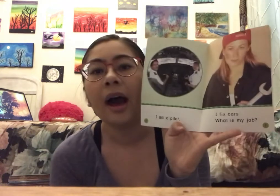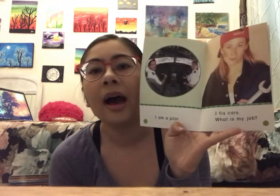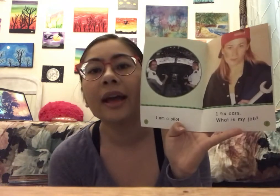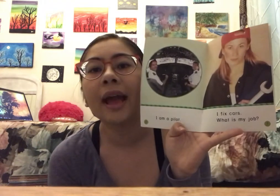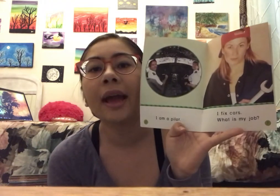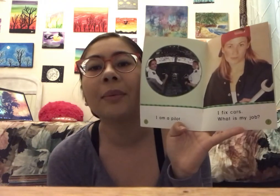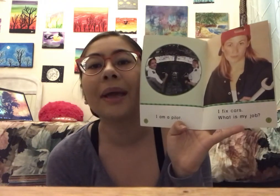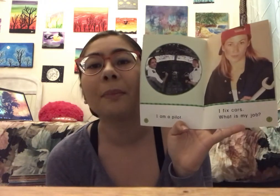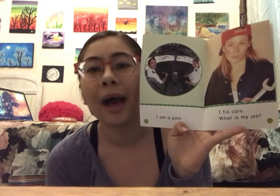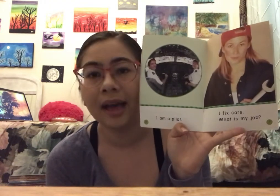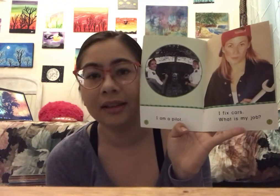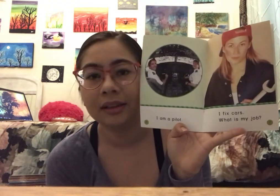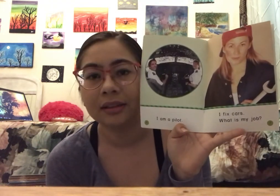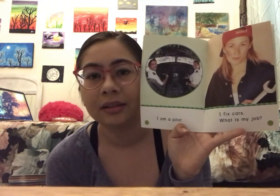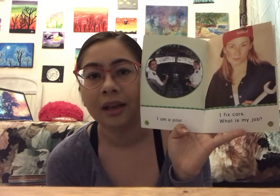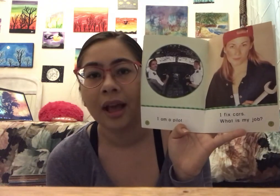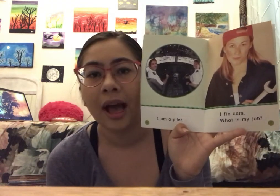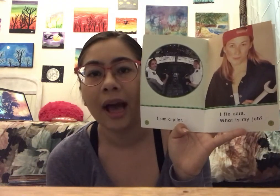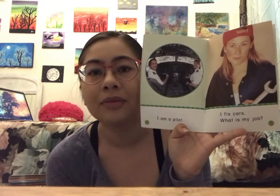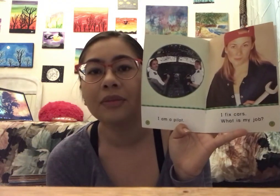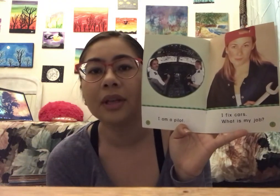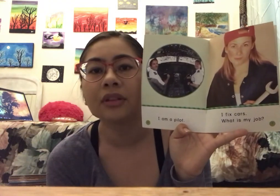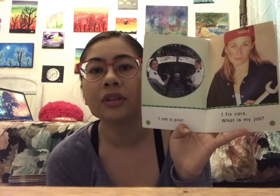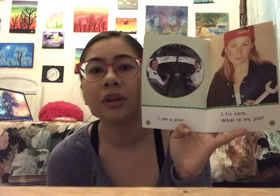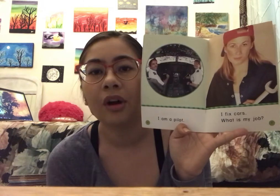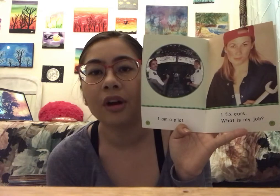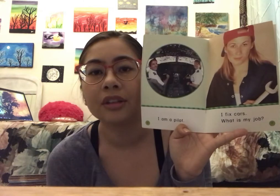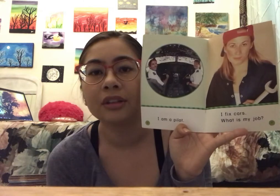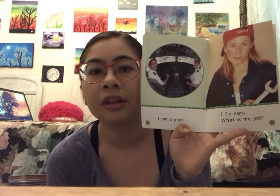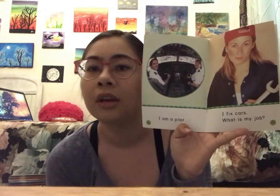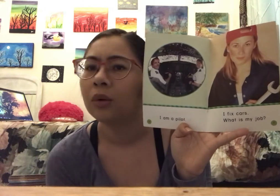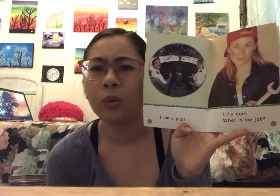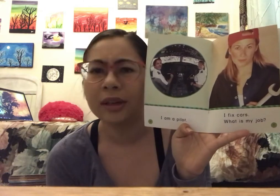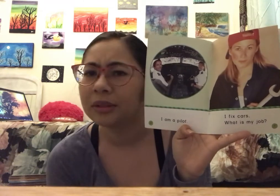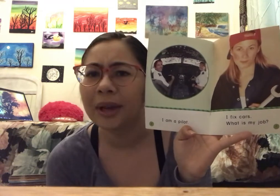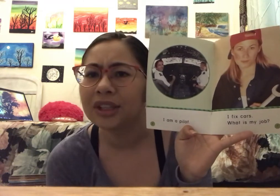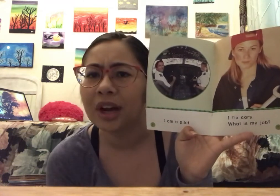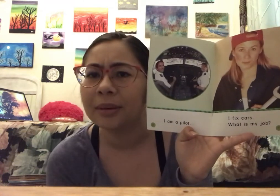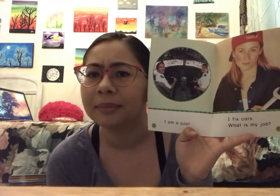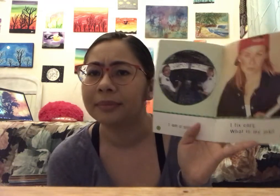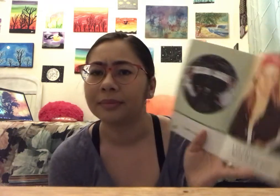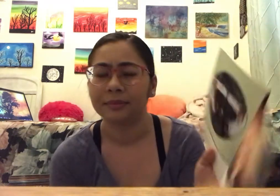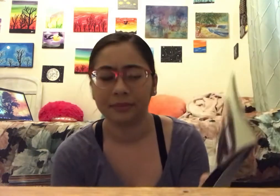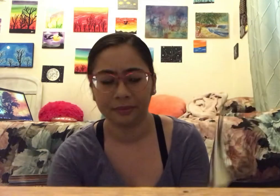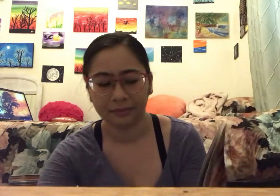I am a pilot. I fix cars. What is my job?